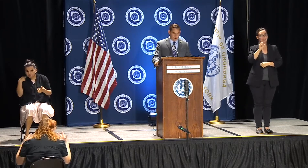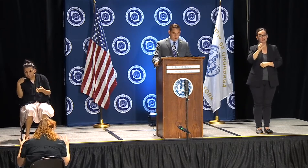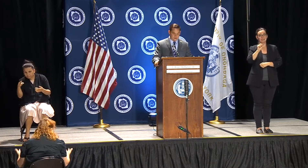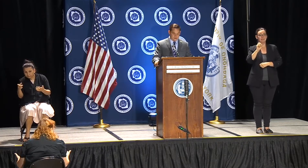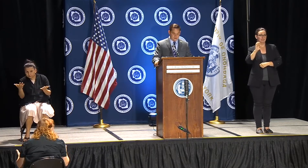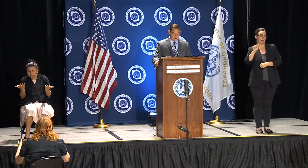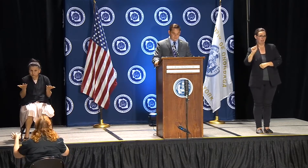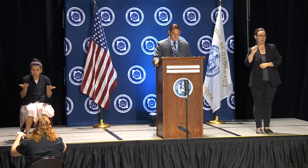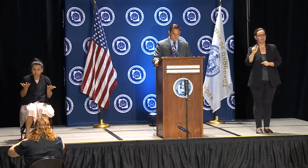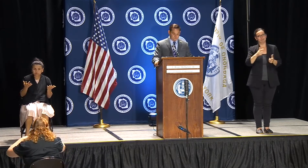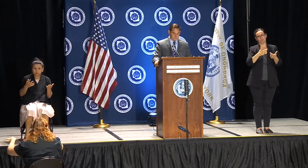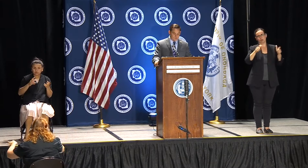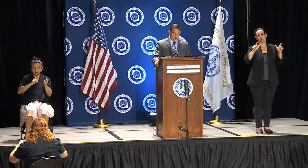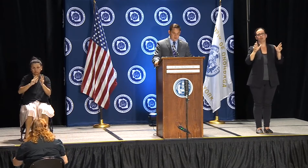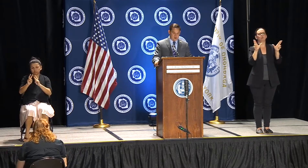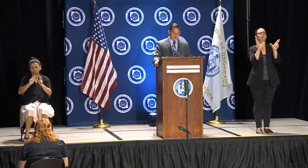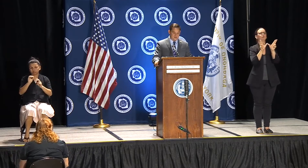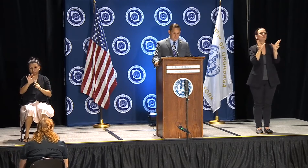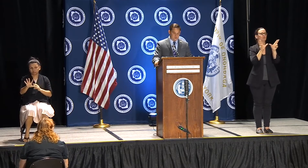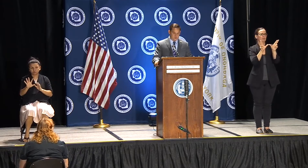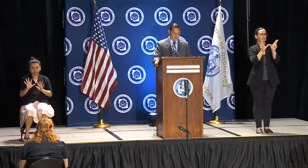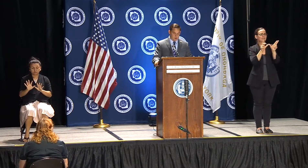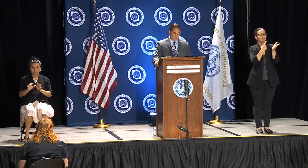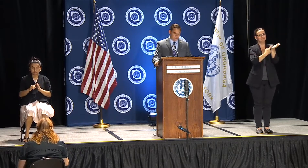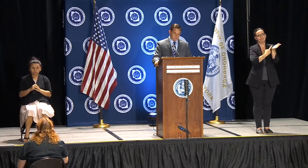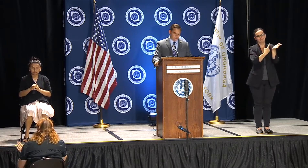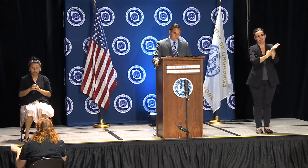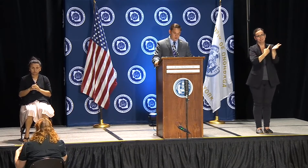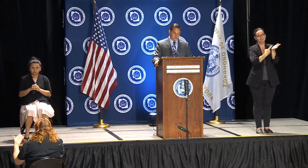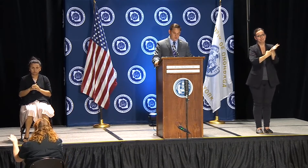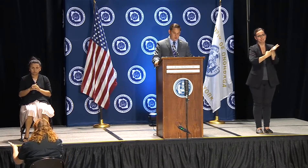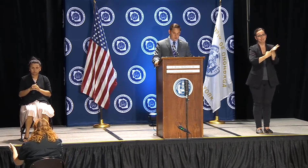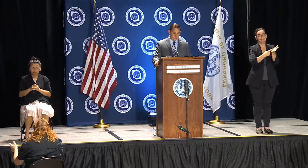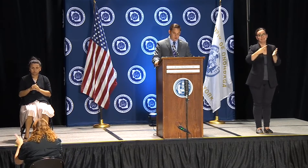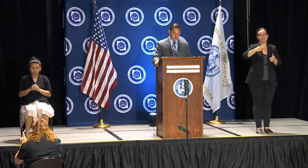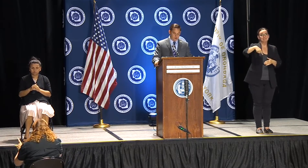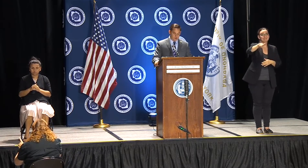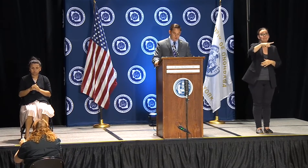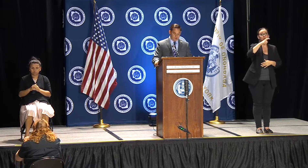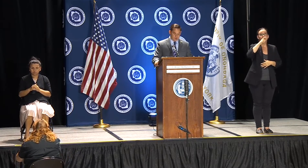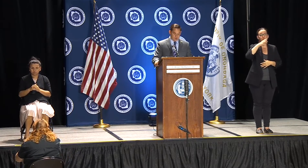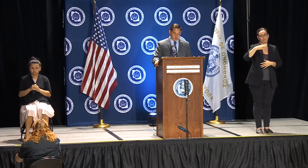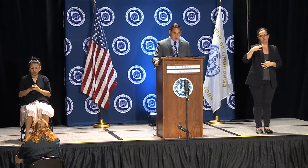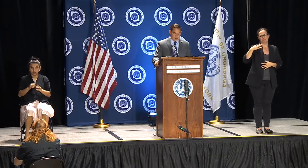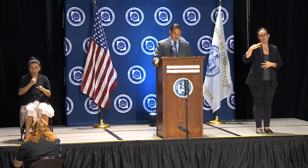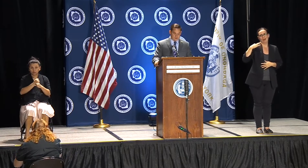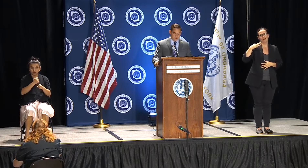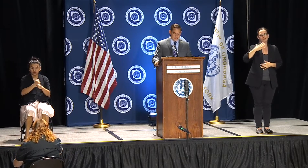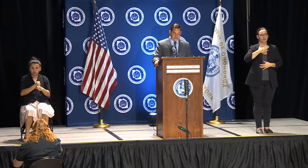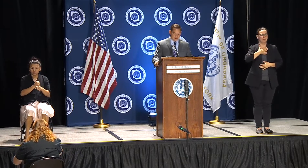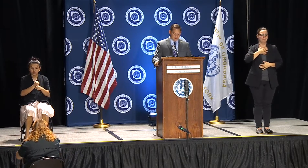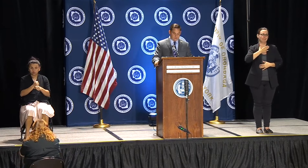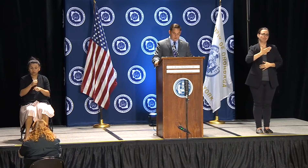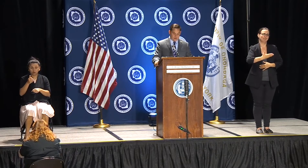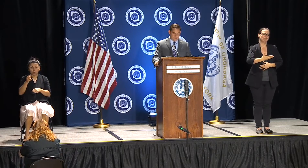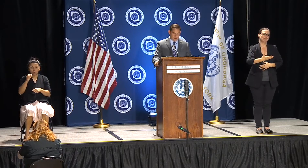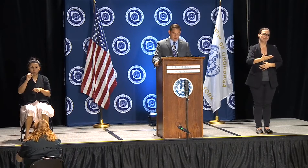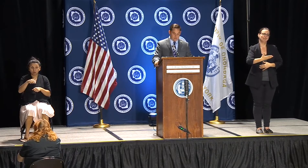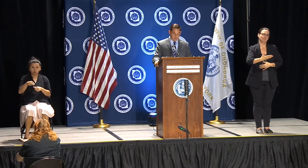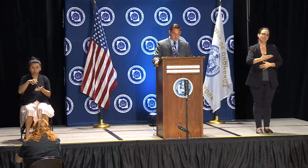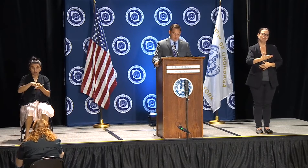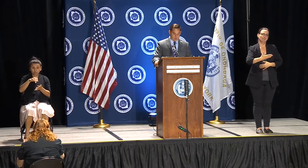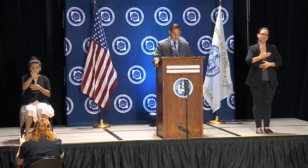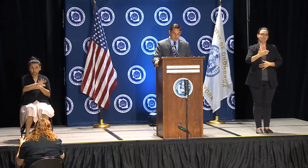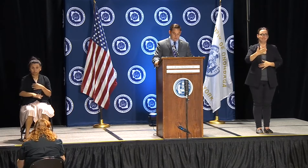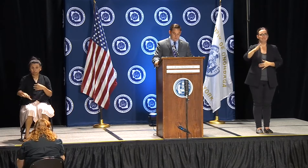through what this is. A voluntary furlough for individuals who choose to take it for a